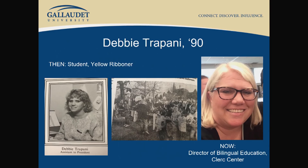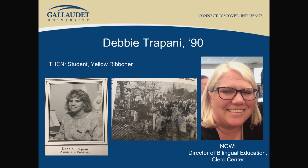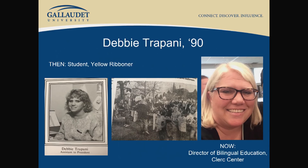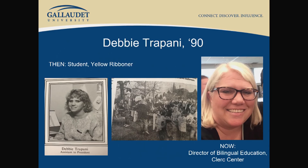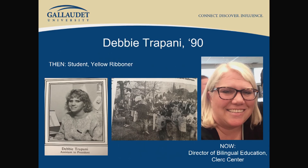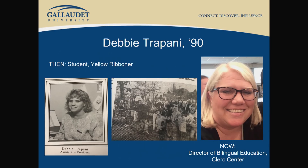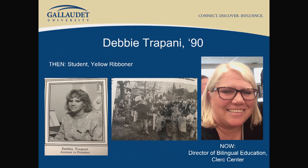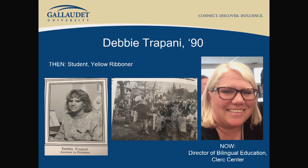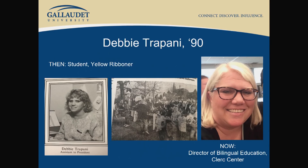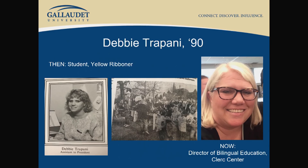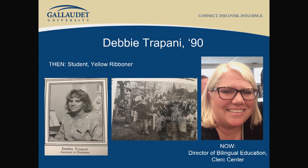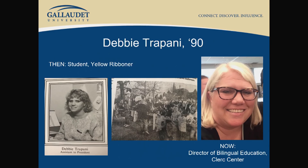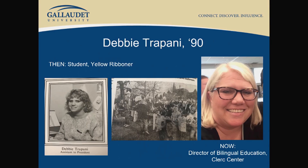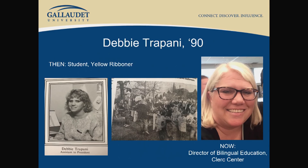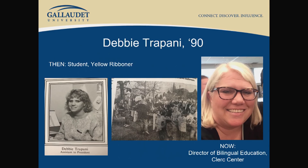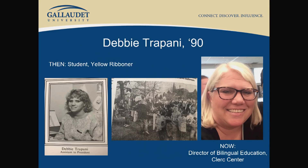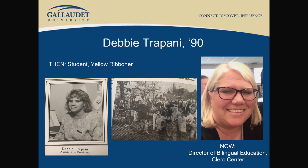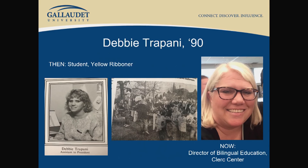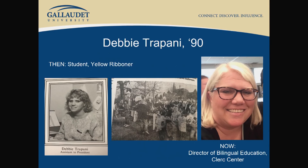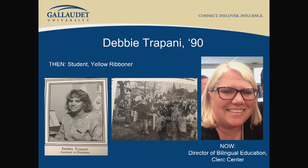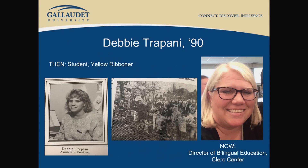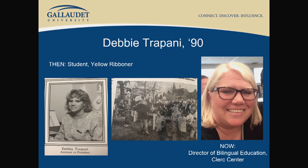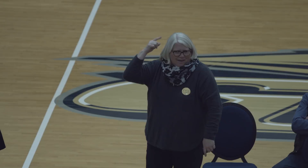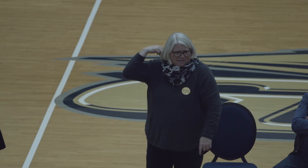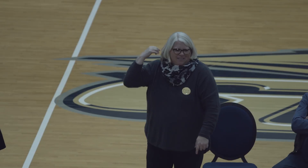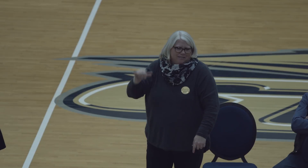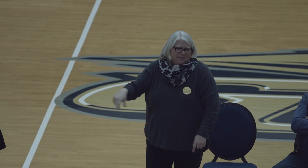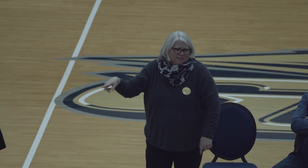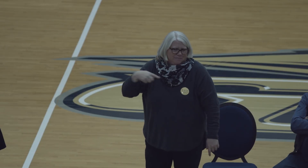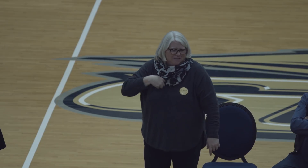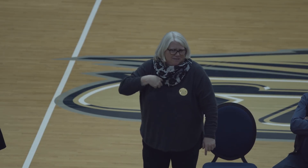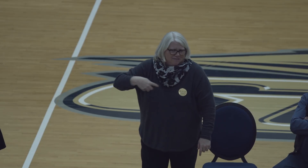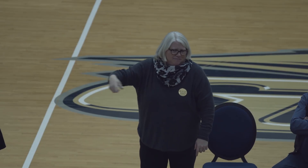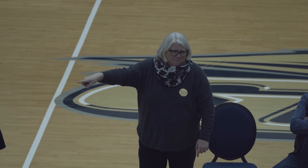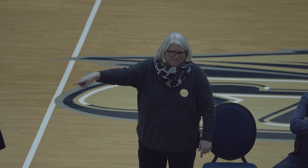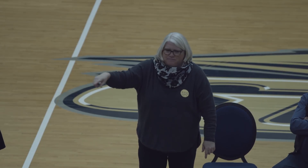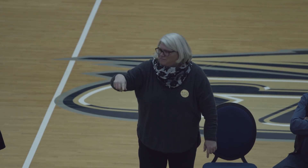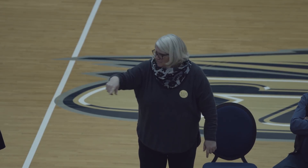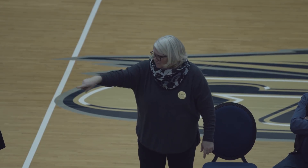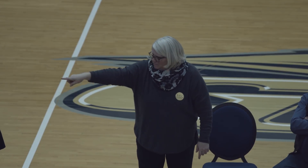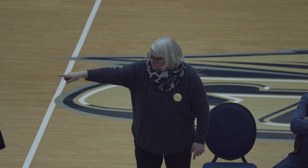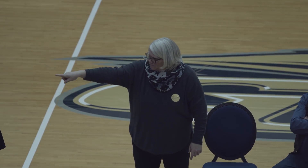can see in that middle image there on screen, you see one person